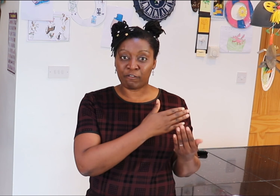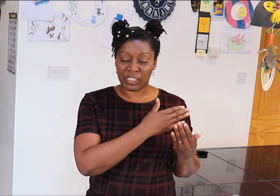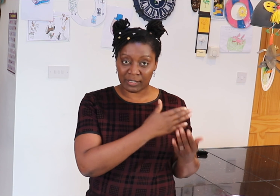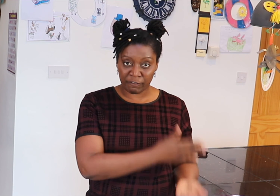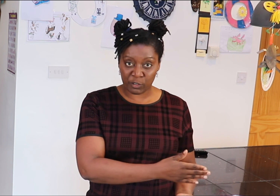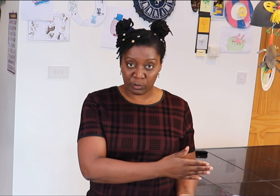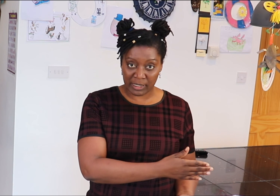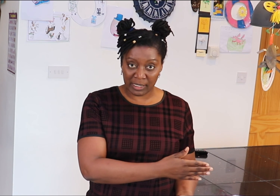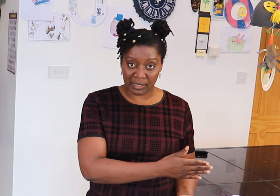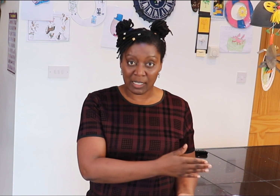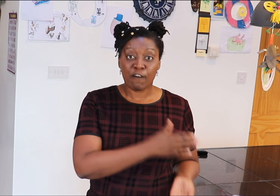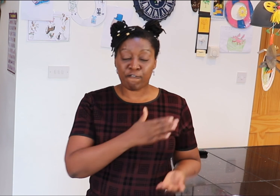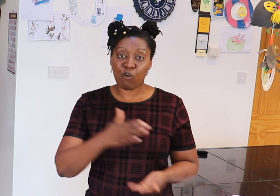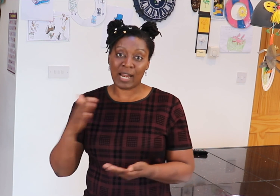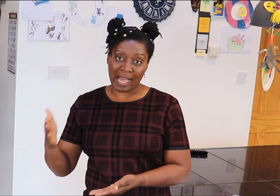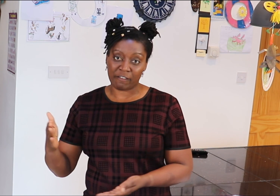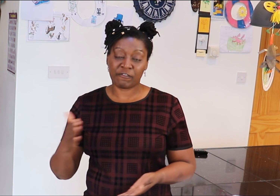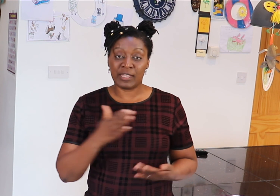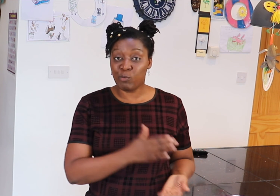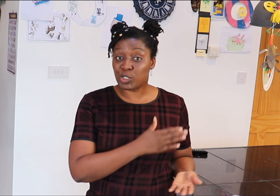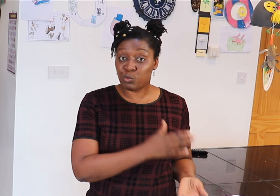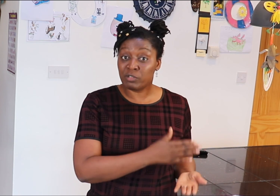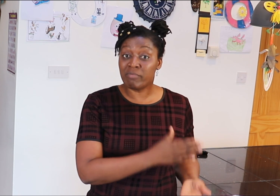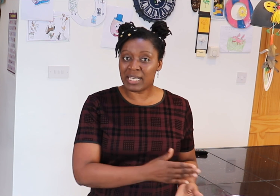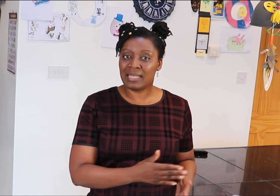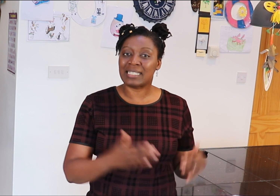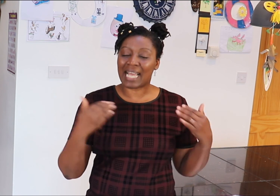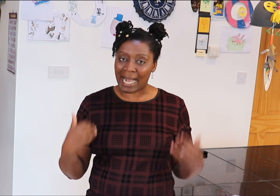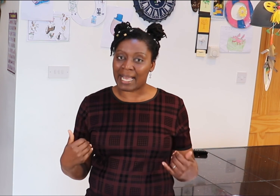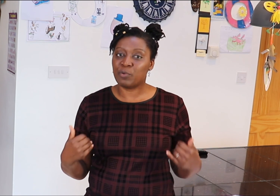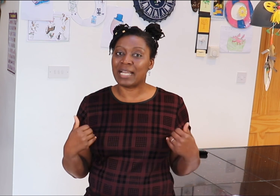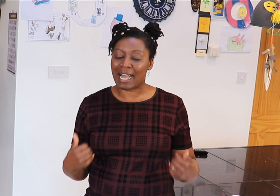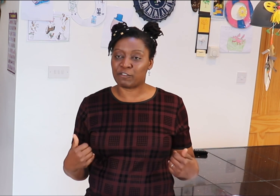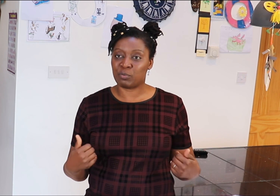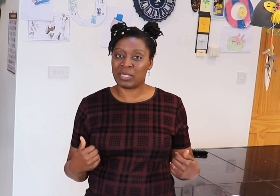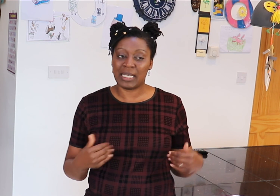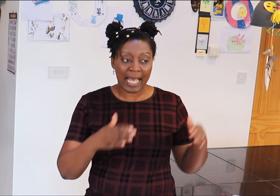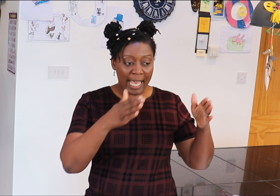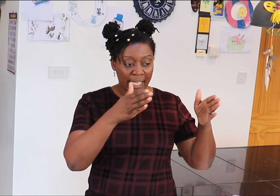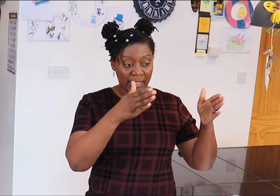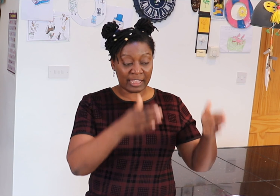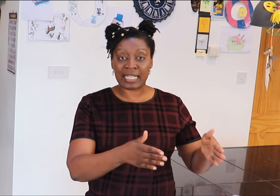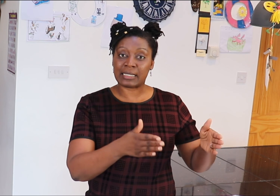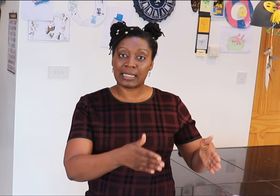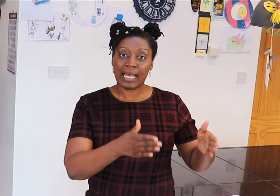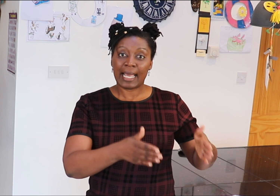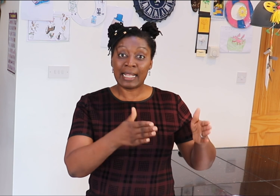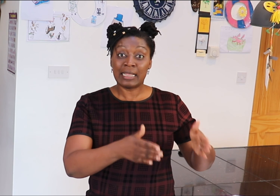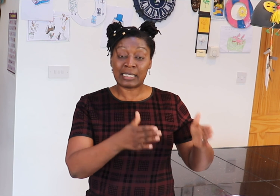these difficulties for life, which would mean that I would have to be in the